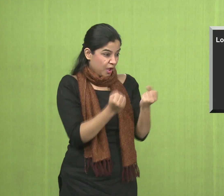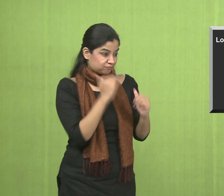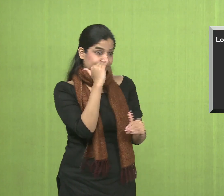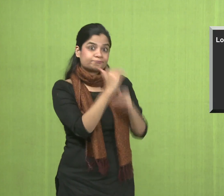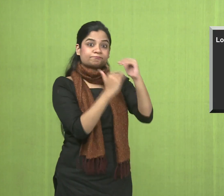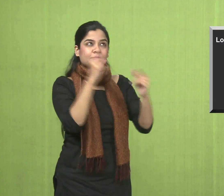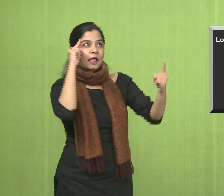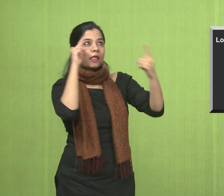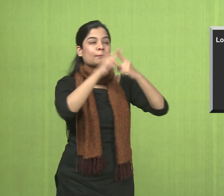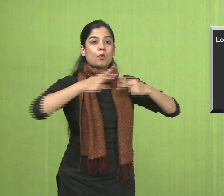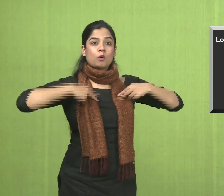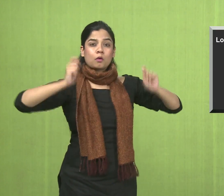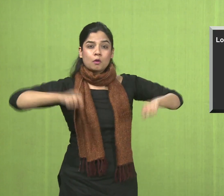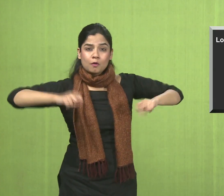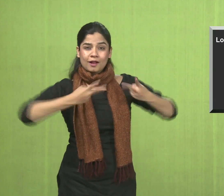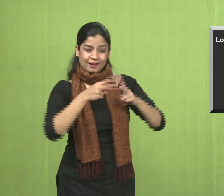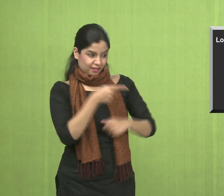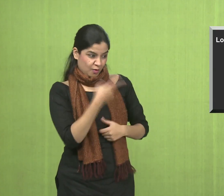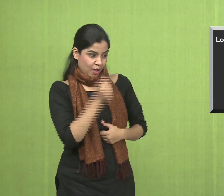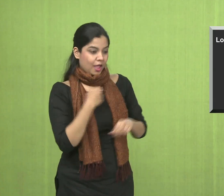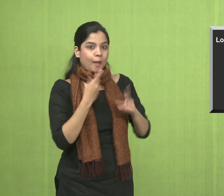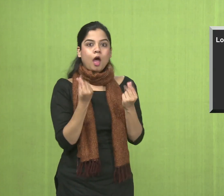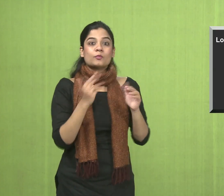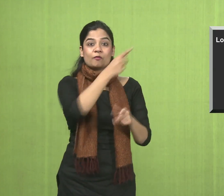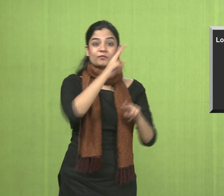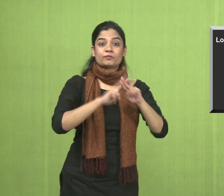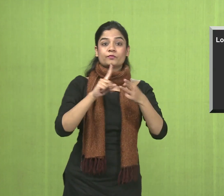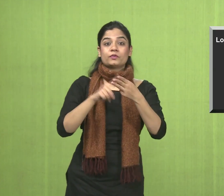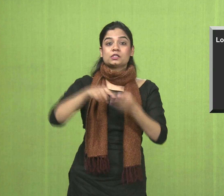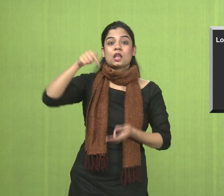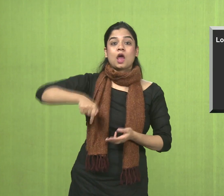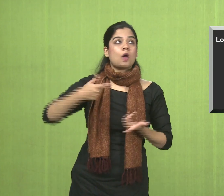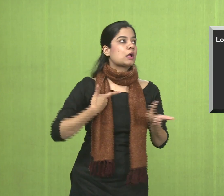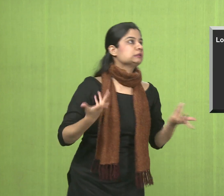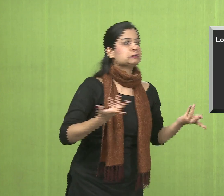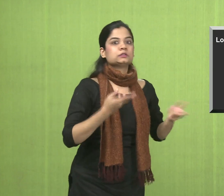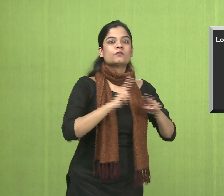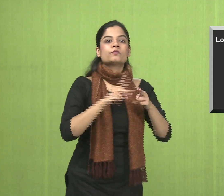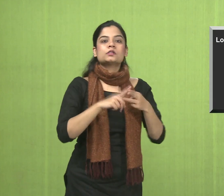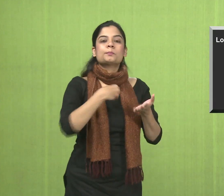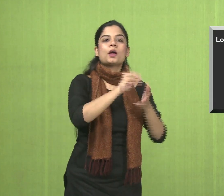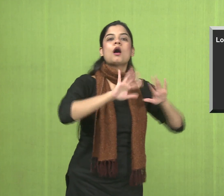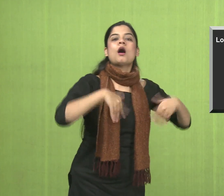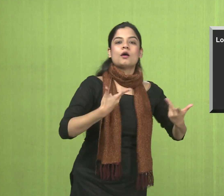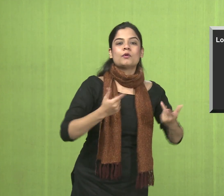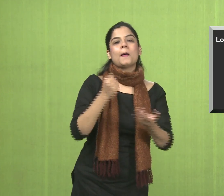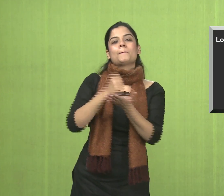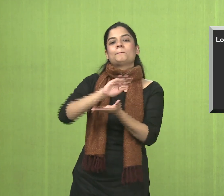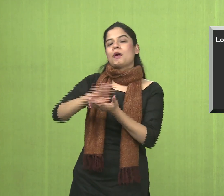an education fees for our child. He wants to travel abroad and maybe wants to study law. So sometimes we can take education loan.